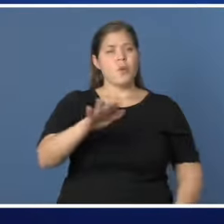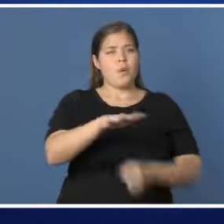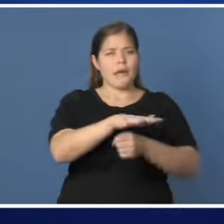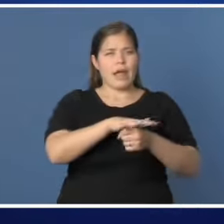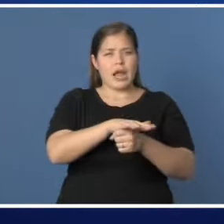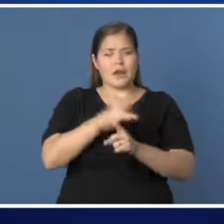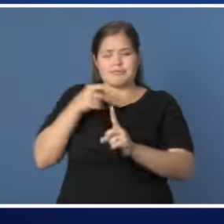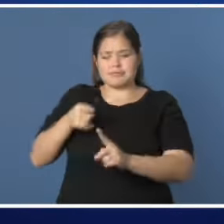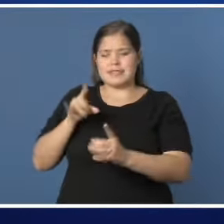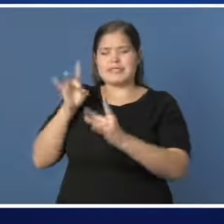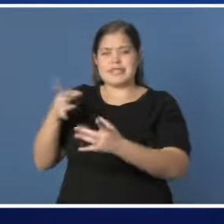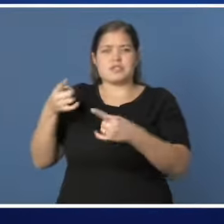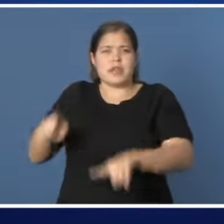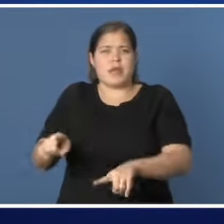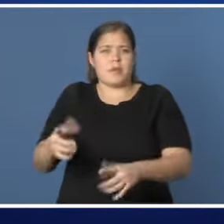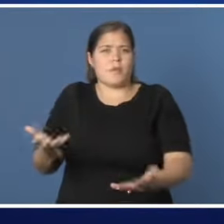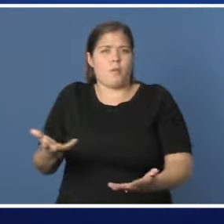Find out what could happen to you.